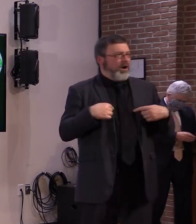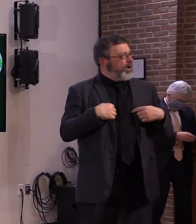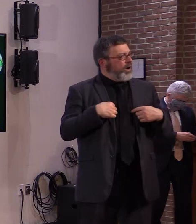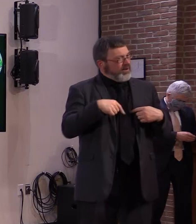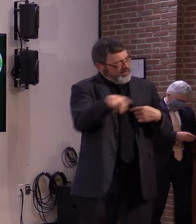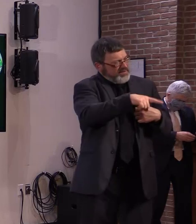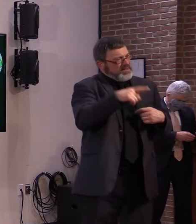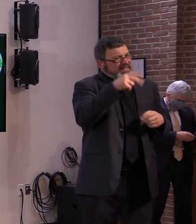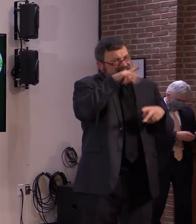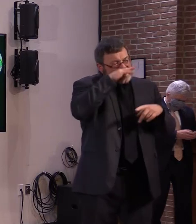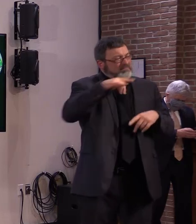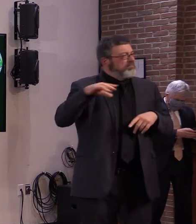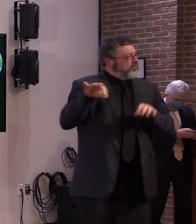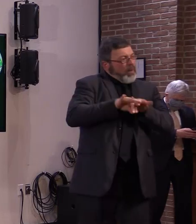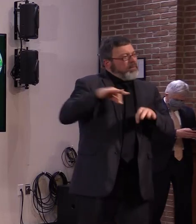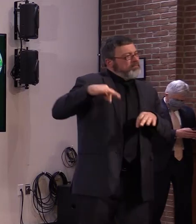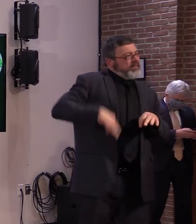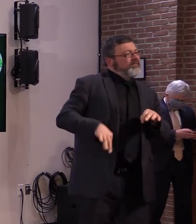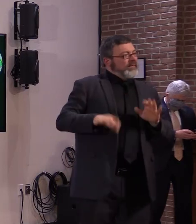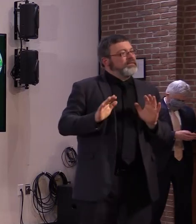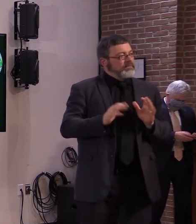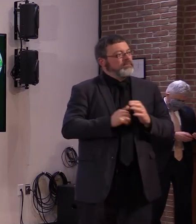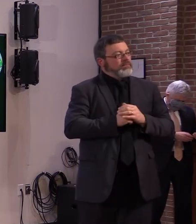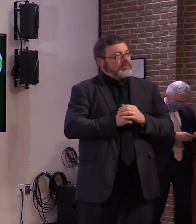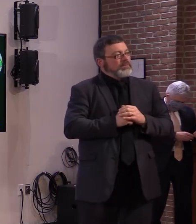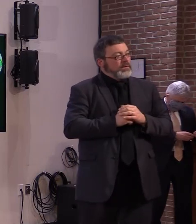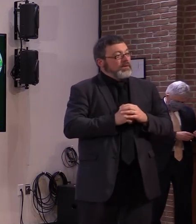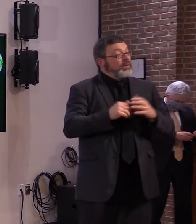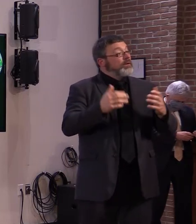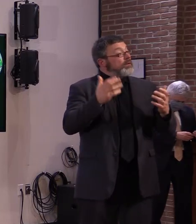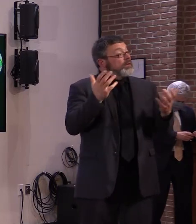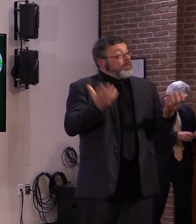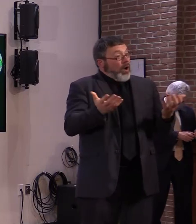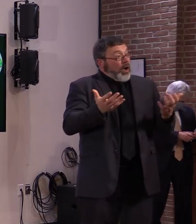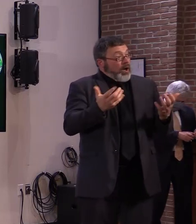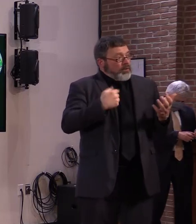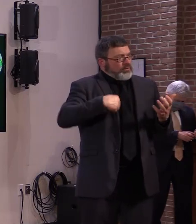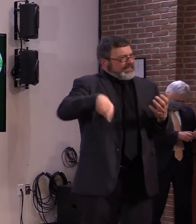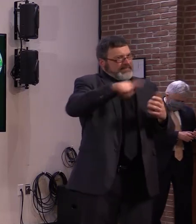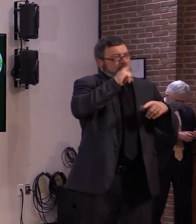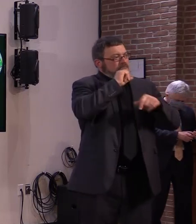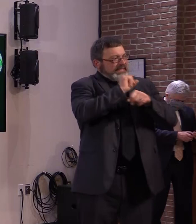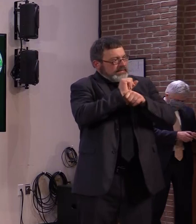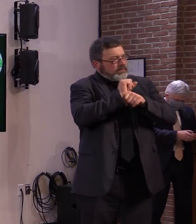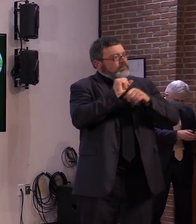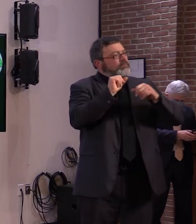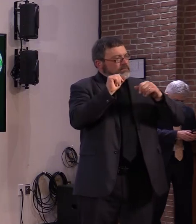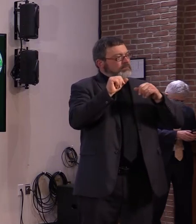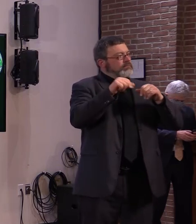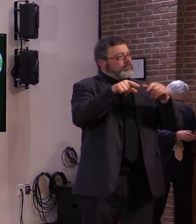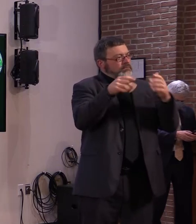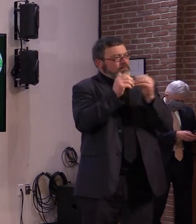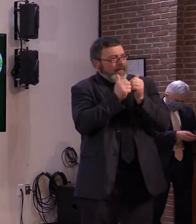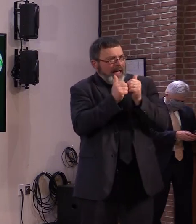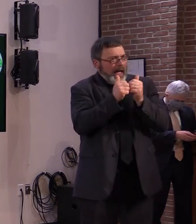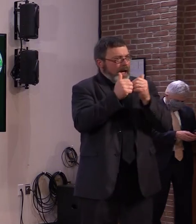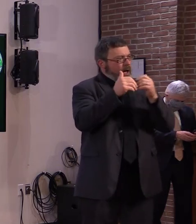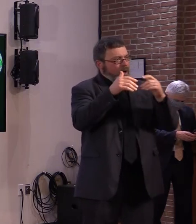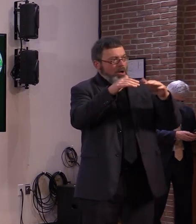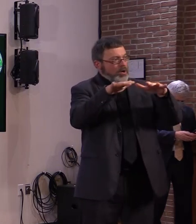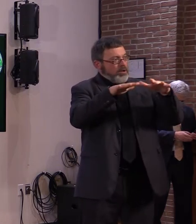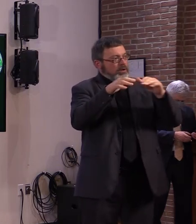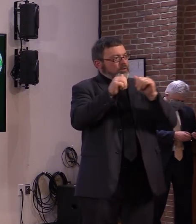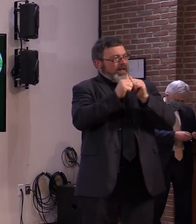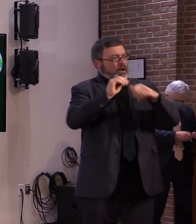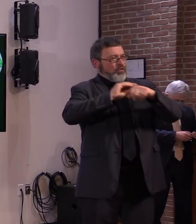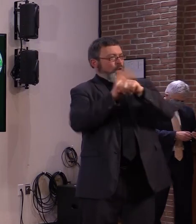to minimize school interruption? I'm going to speak a little bit about equity here. Although COVID-19 presents a risk to